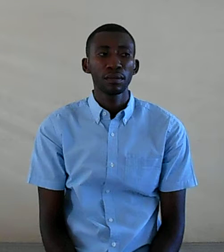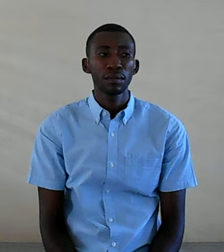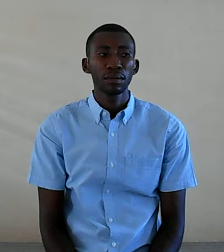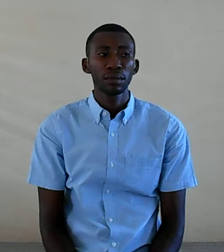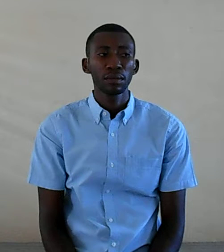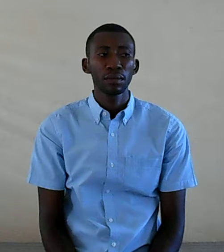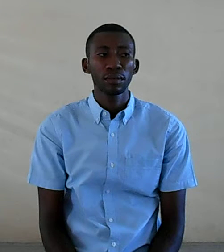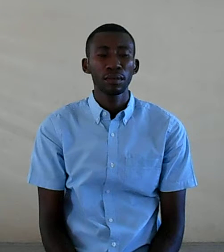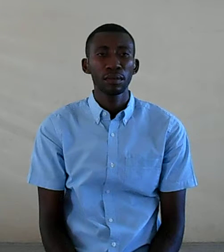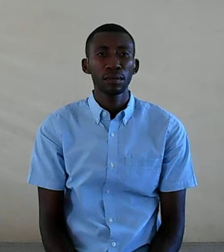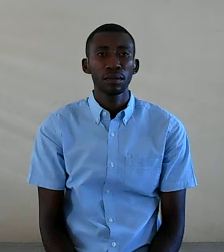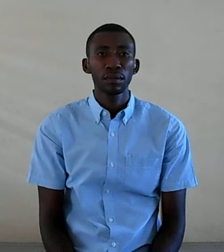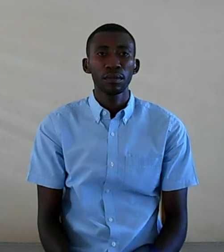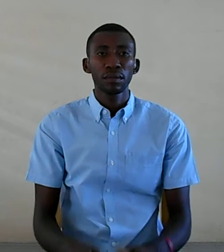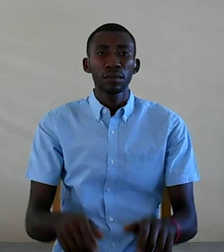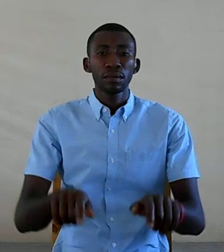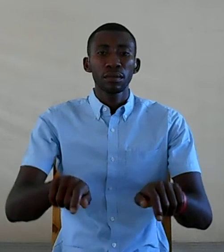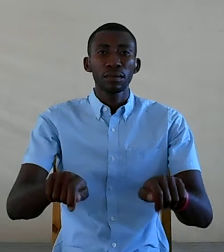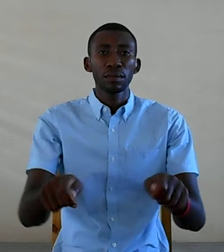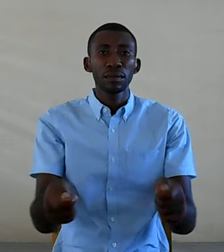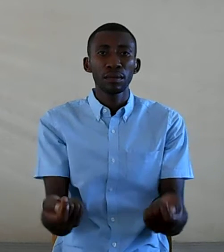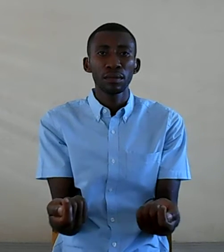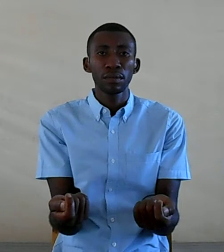Stove. Cuisinière.